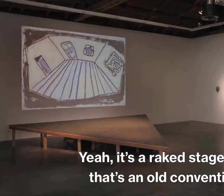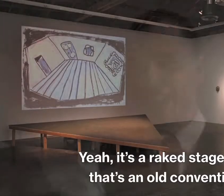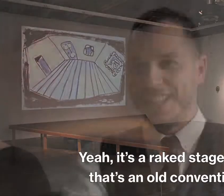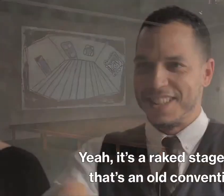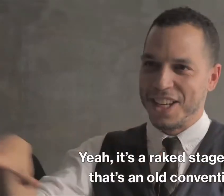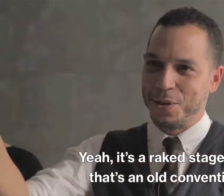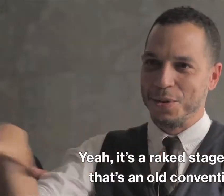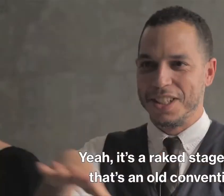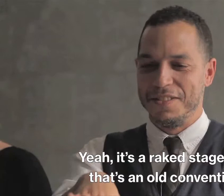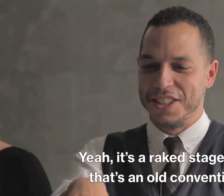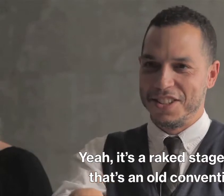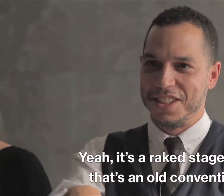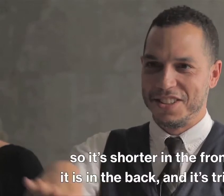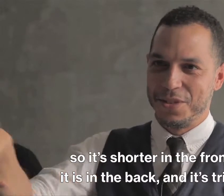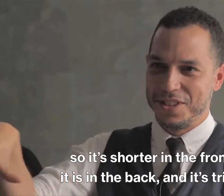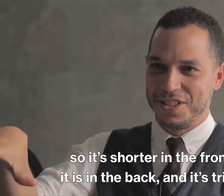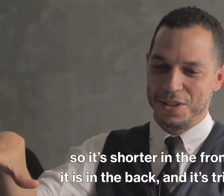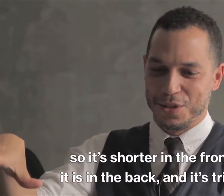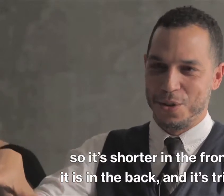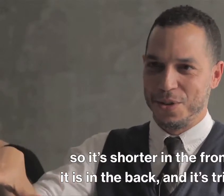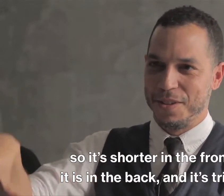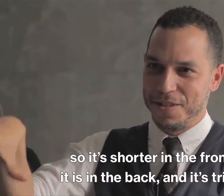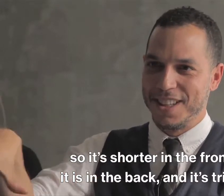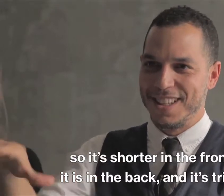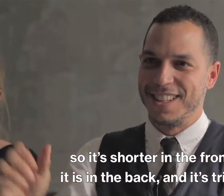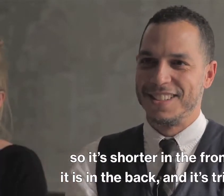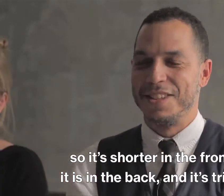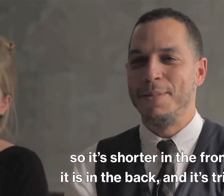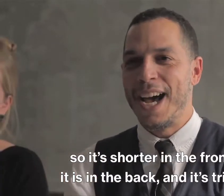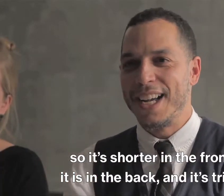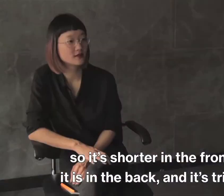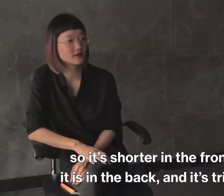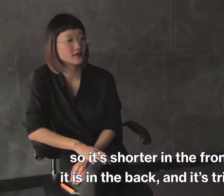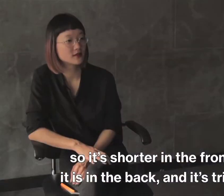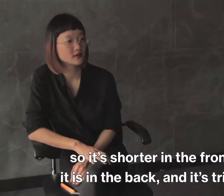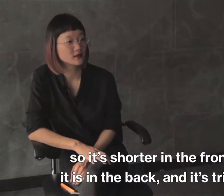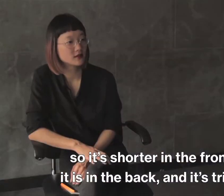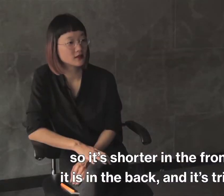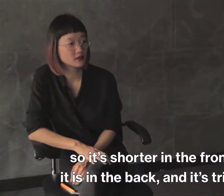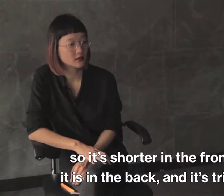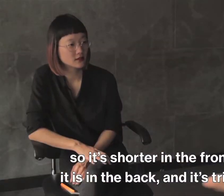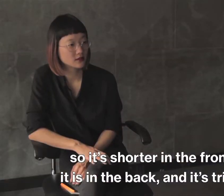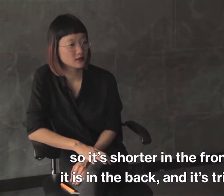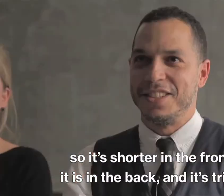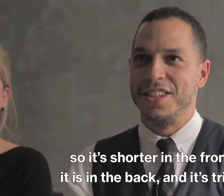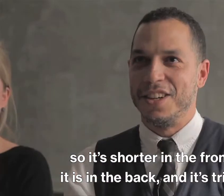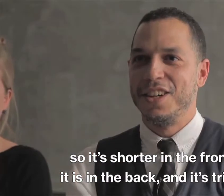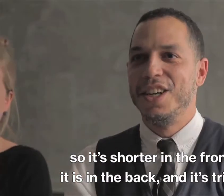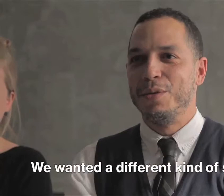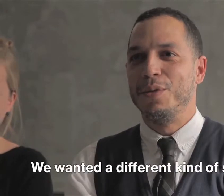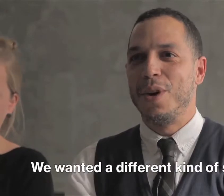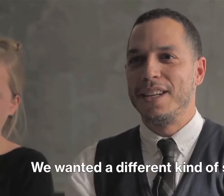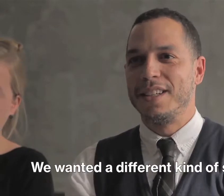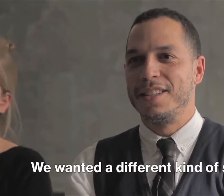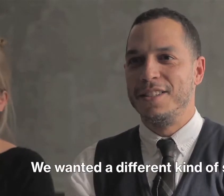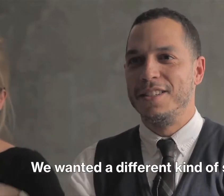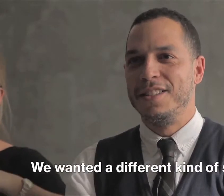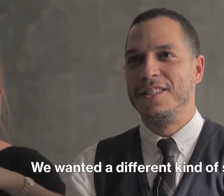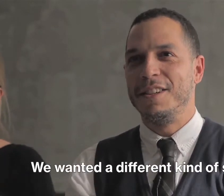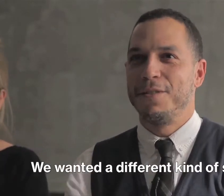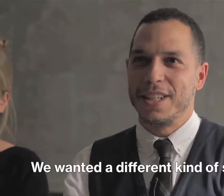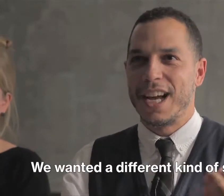raked stage in that old convention, so it's shorter in the front than it is in the back, and it's triangular. We wanted